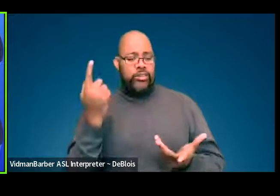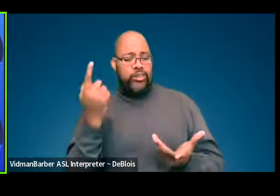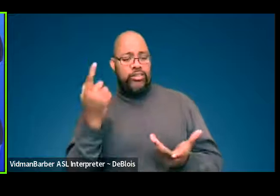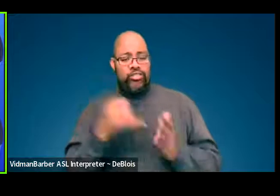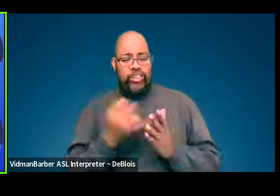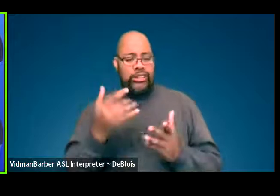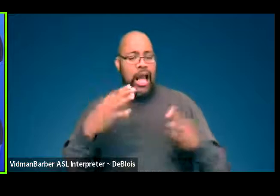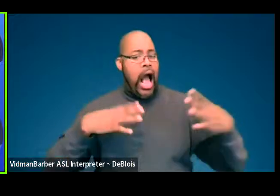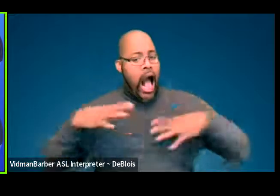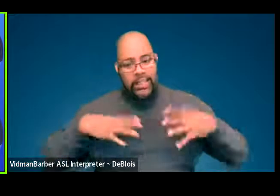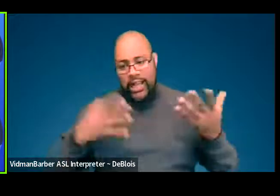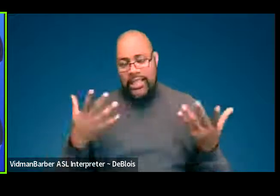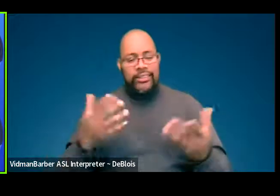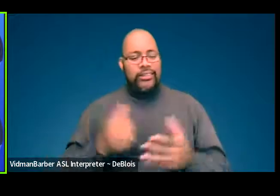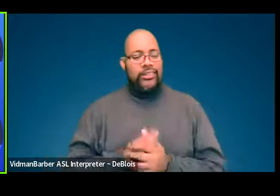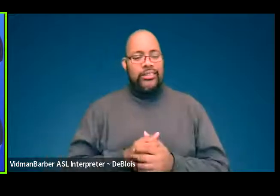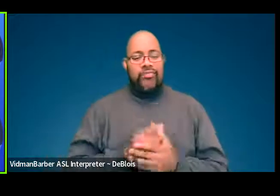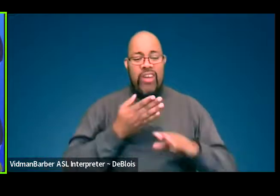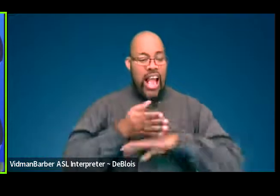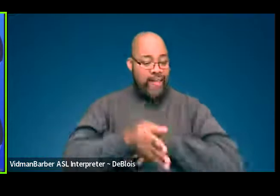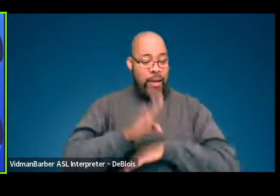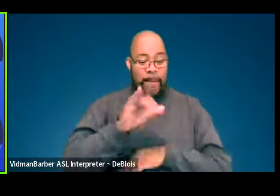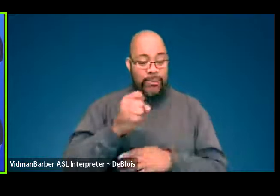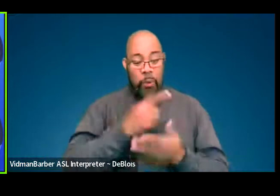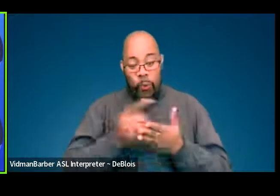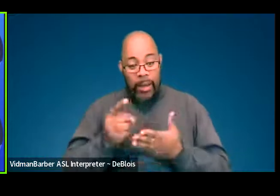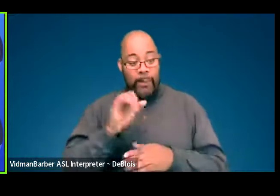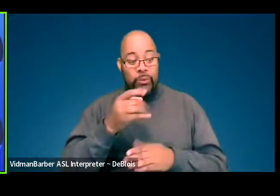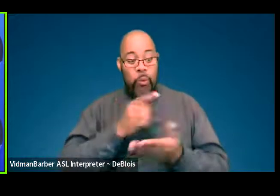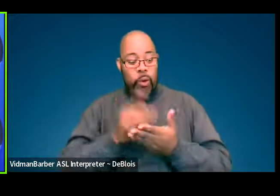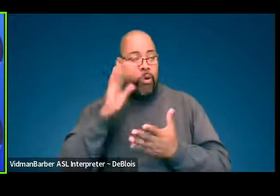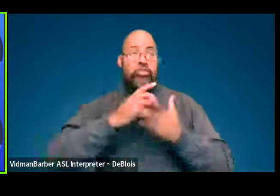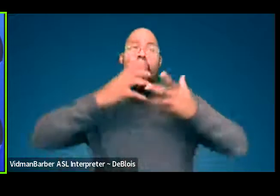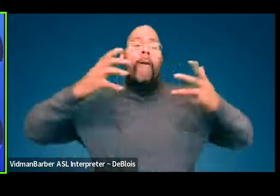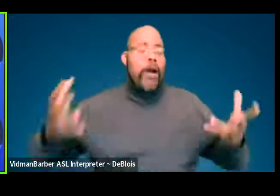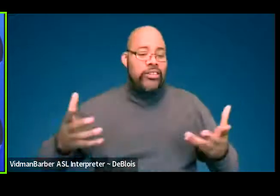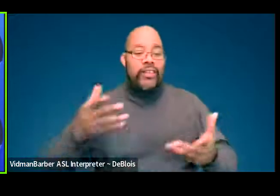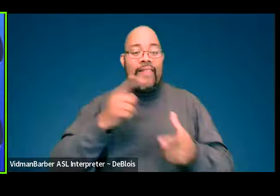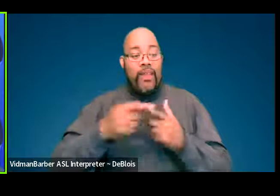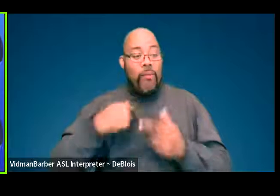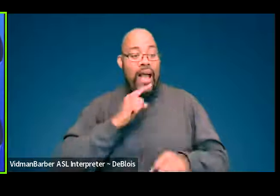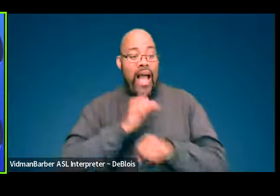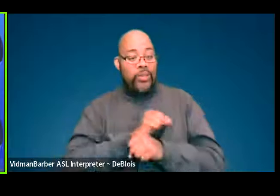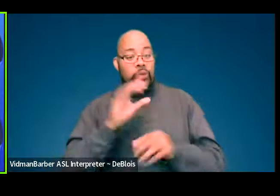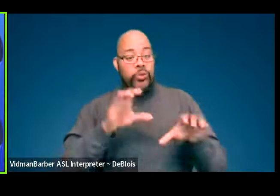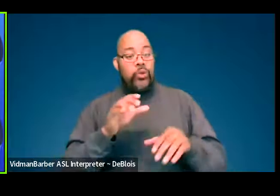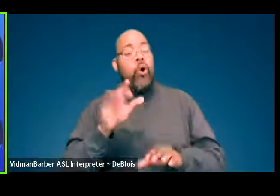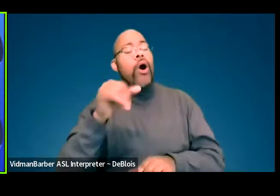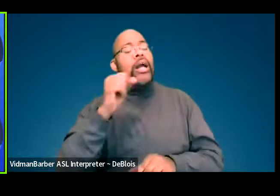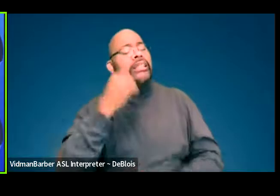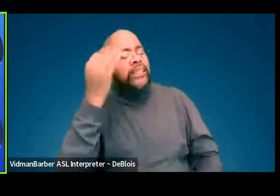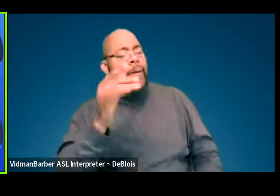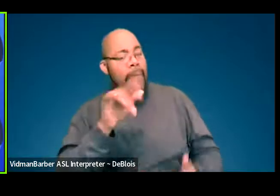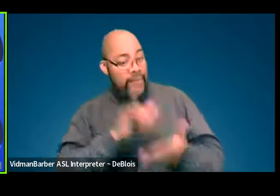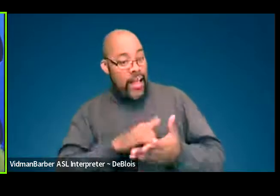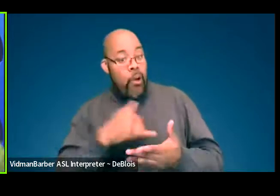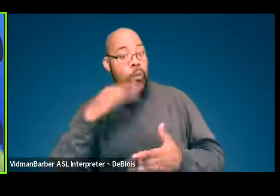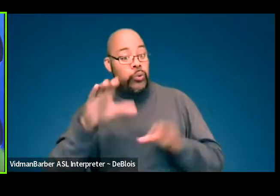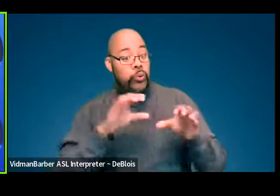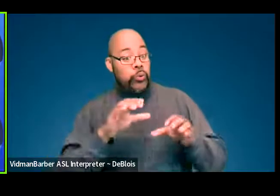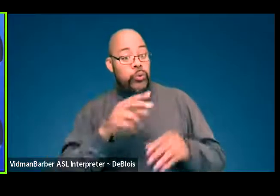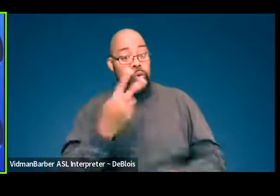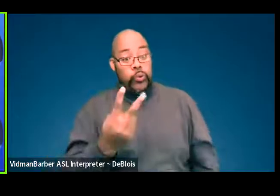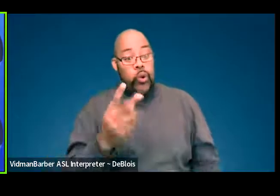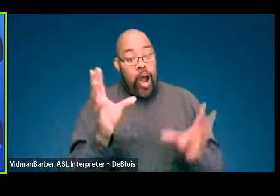just holidays. It's right after BIMS week. BIMS week is going to be so much. Then we're actually going to be doing, I can tell y'all about this. We're going to be doing